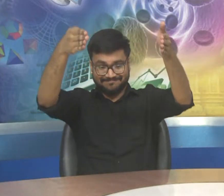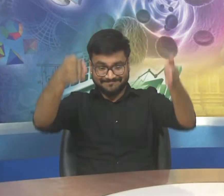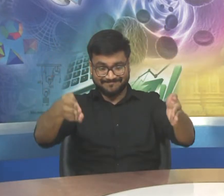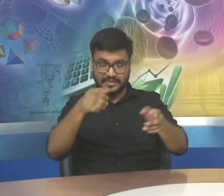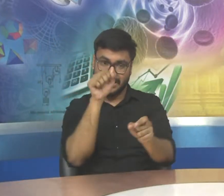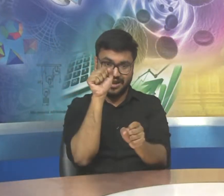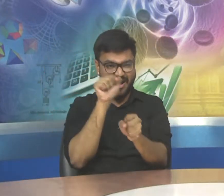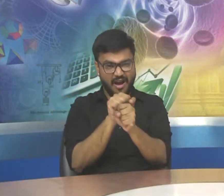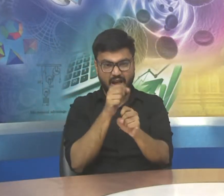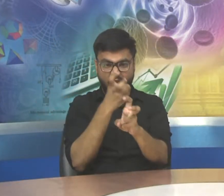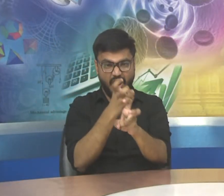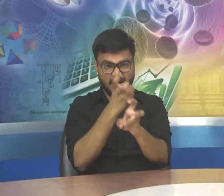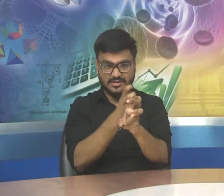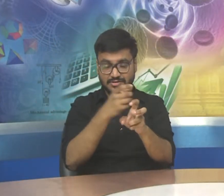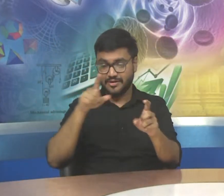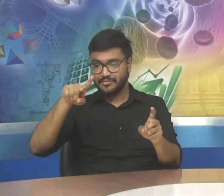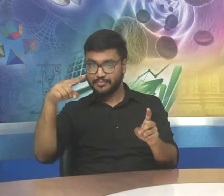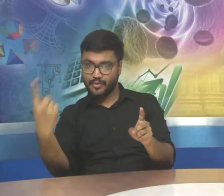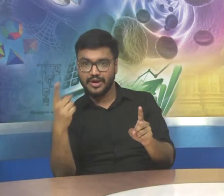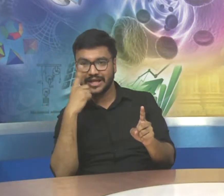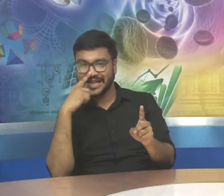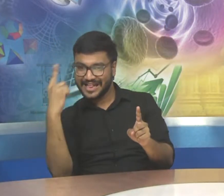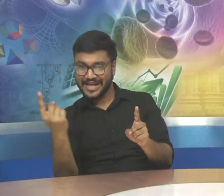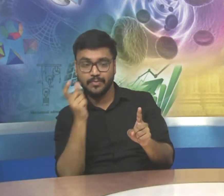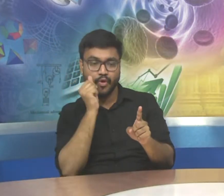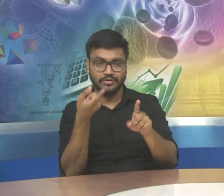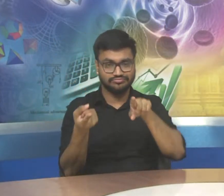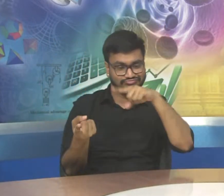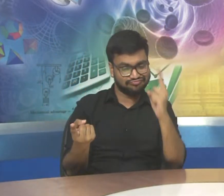And in this, force applied in the same direction.